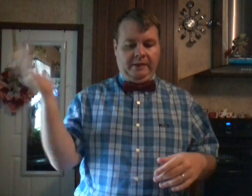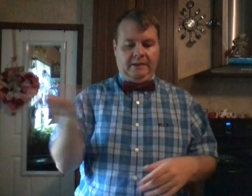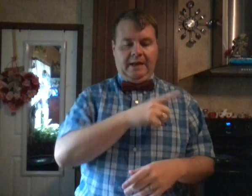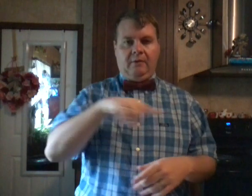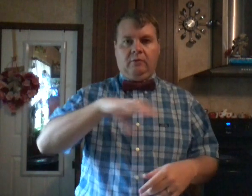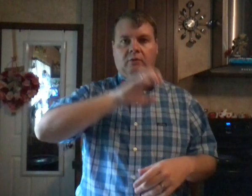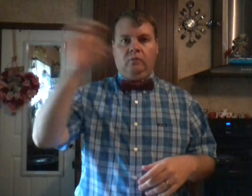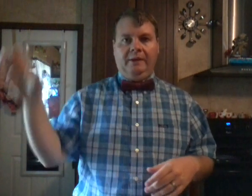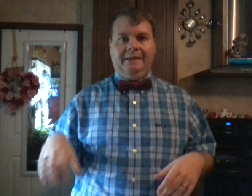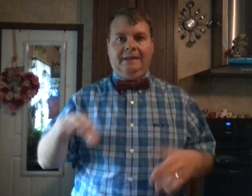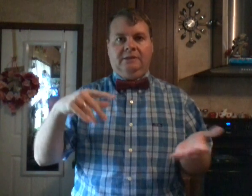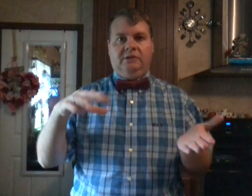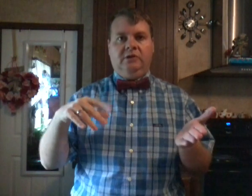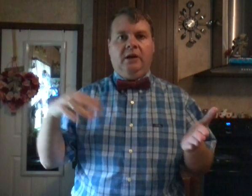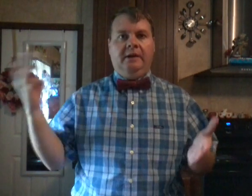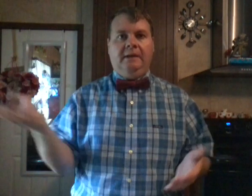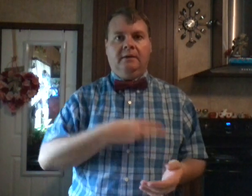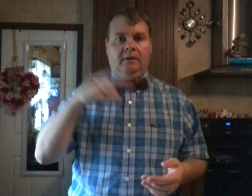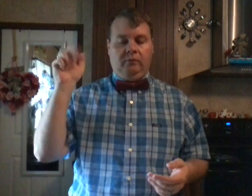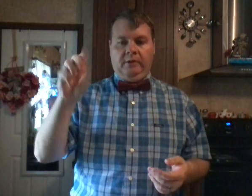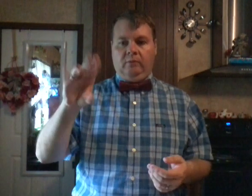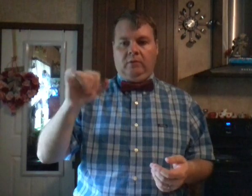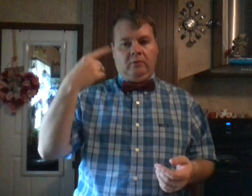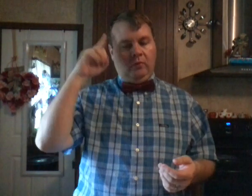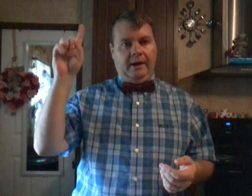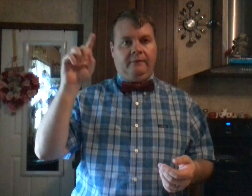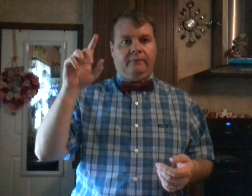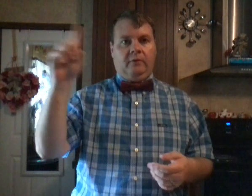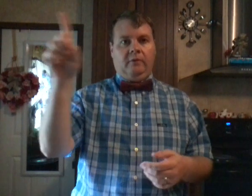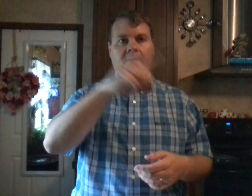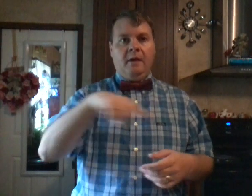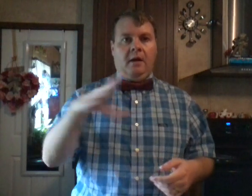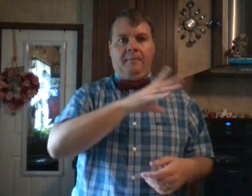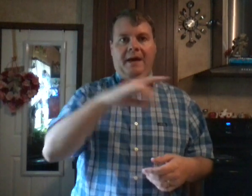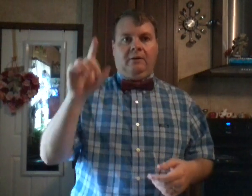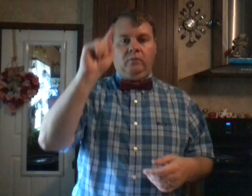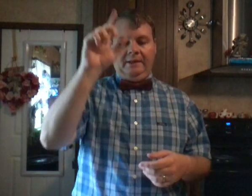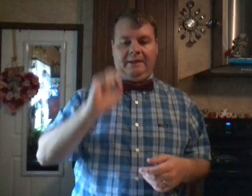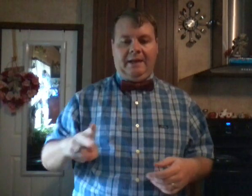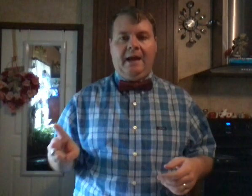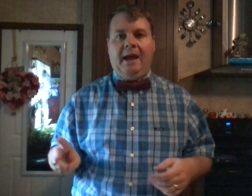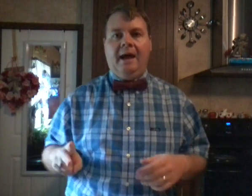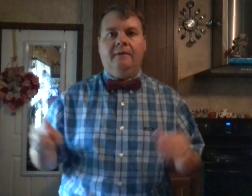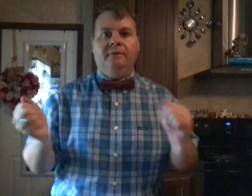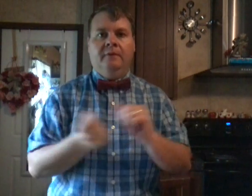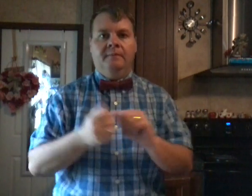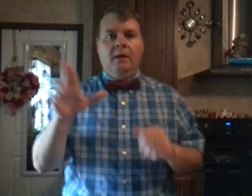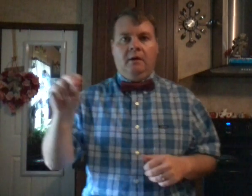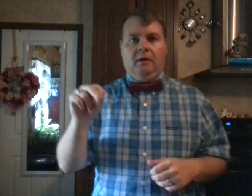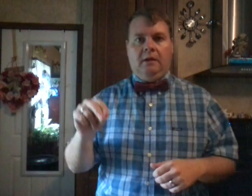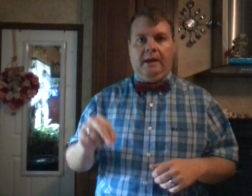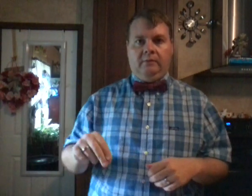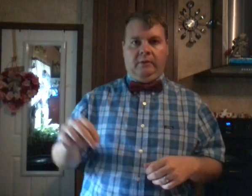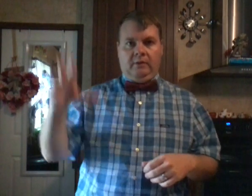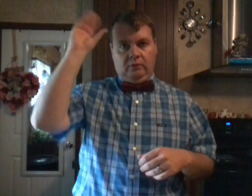we did our weekend study, we were away for about a week and a half, like with no